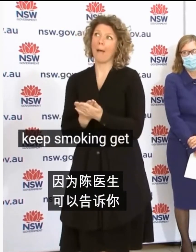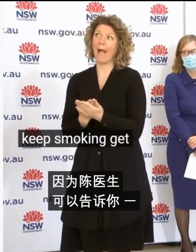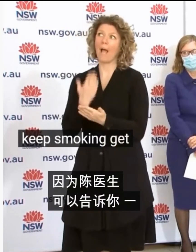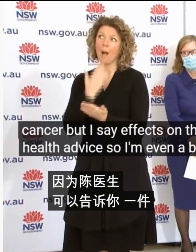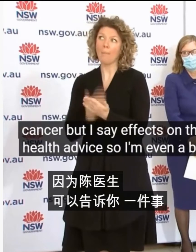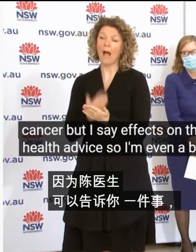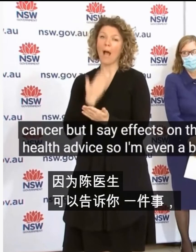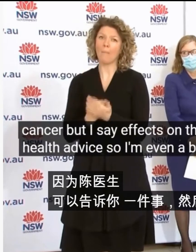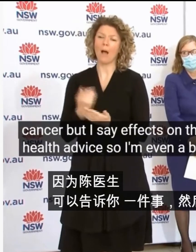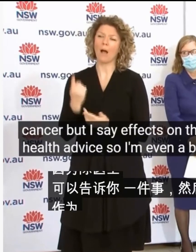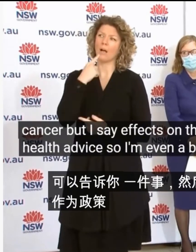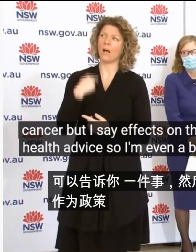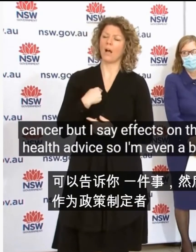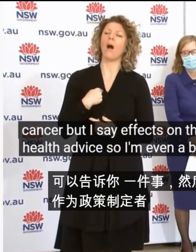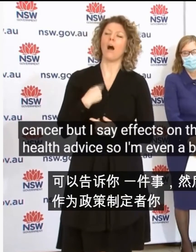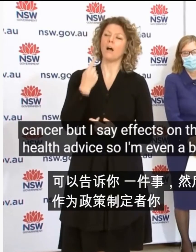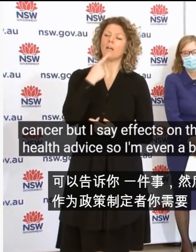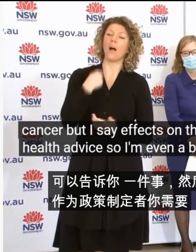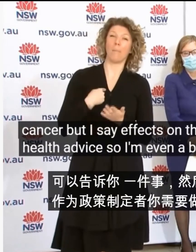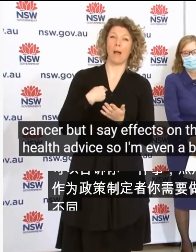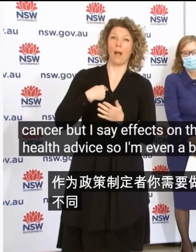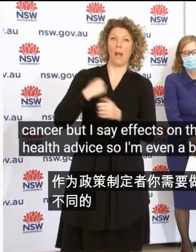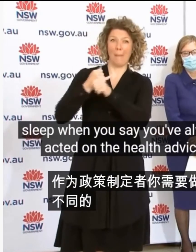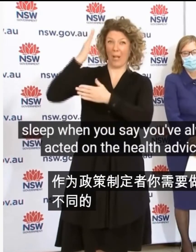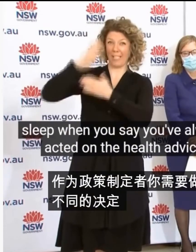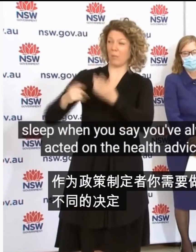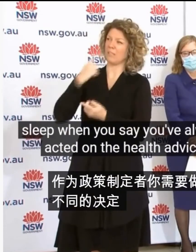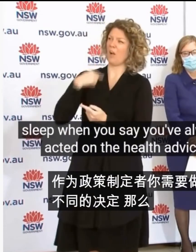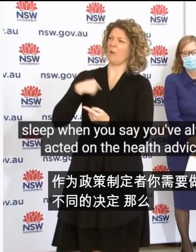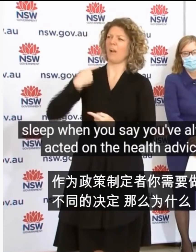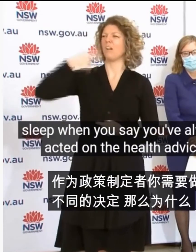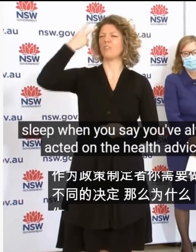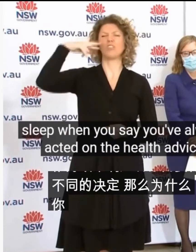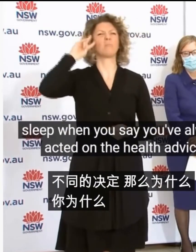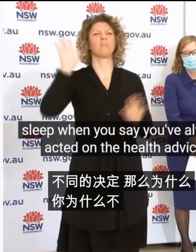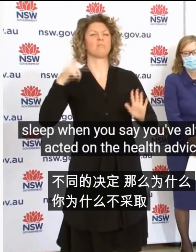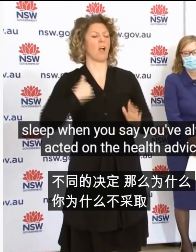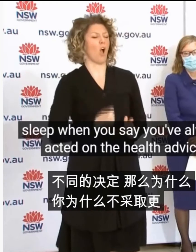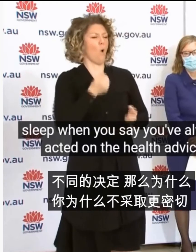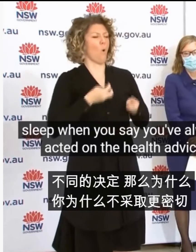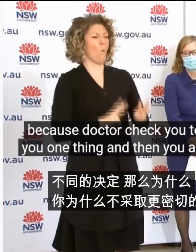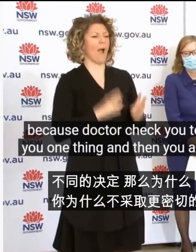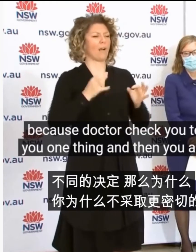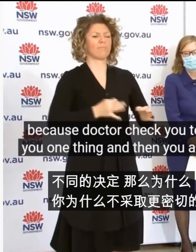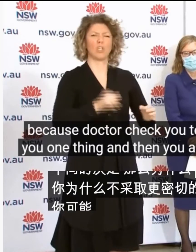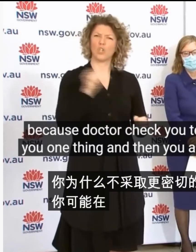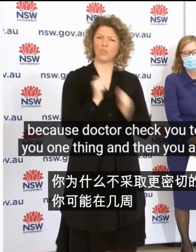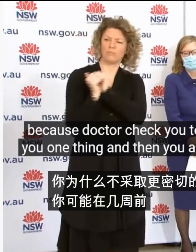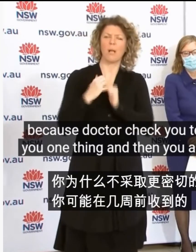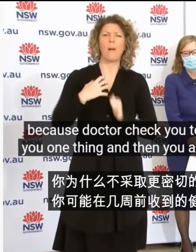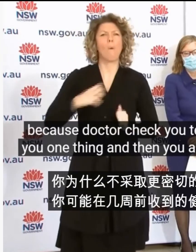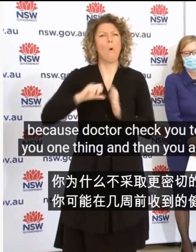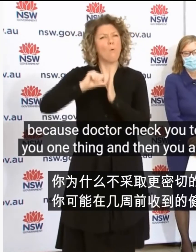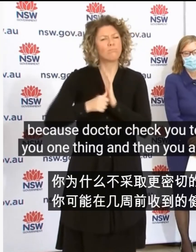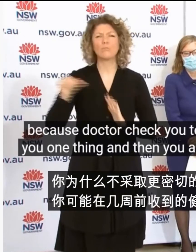can tell you one thing, and then you as a policy maker, you can take a different decision. So why haven't you? Why didn't you act more closely with the health